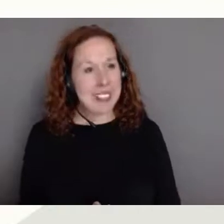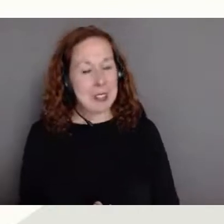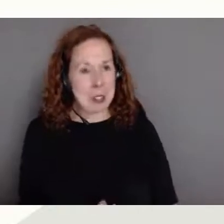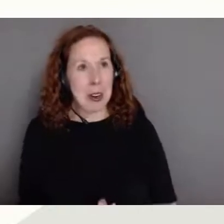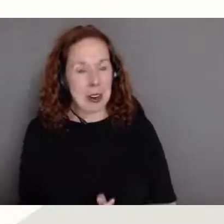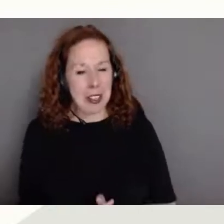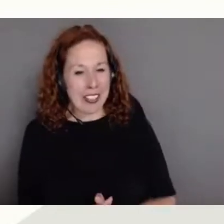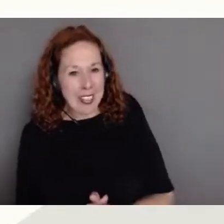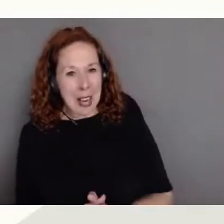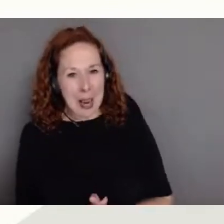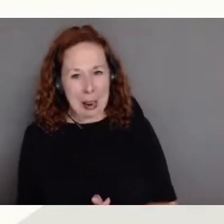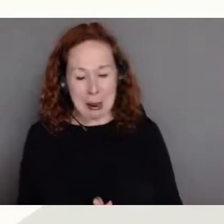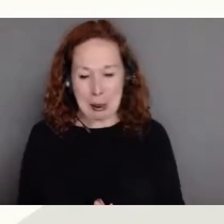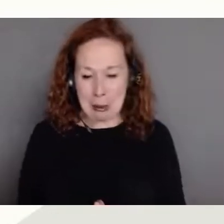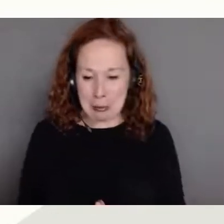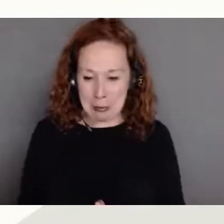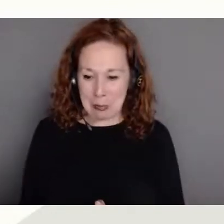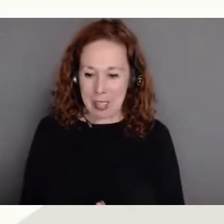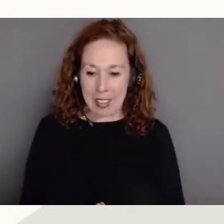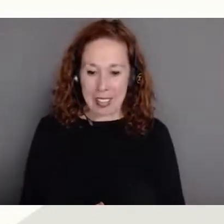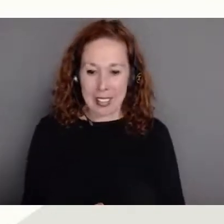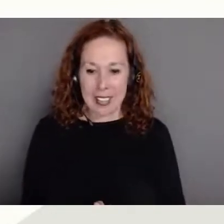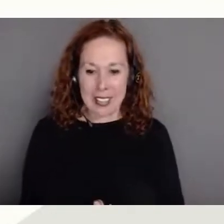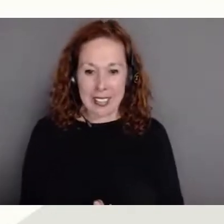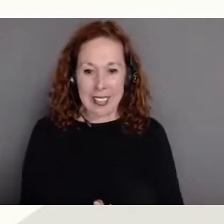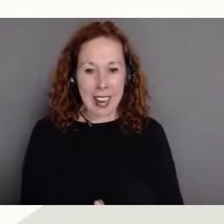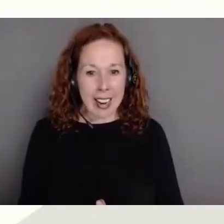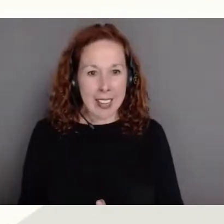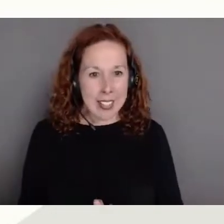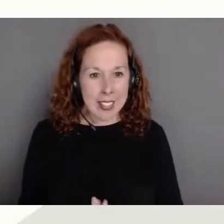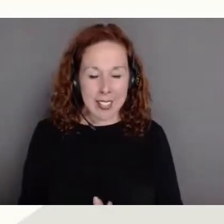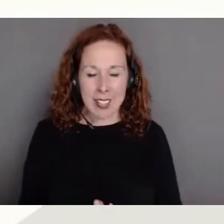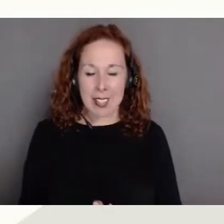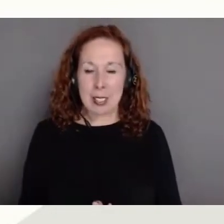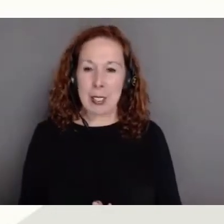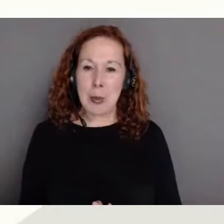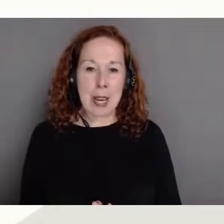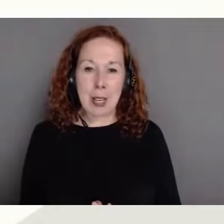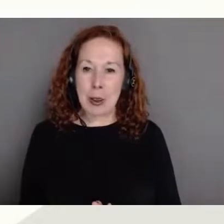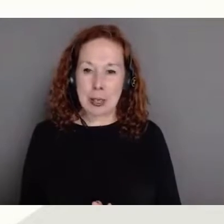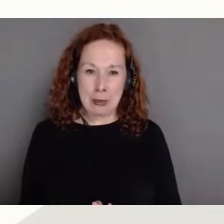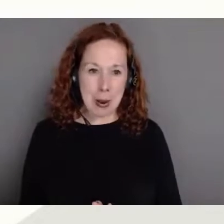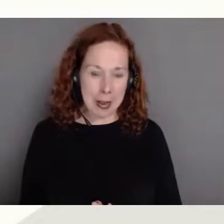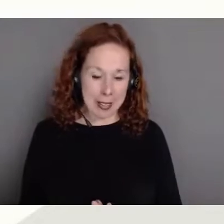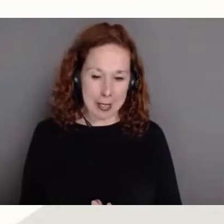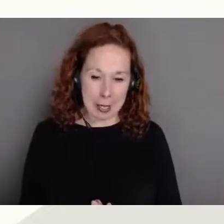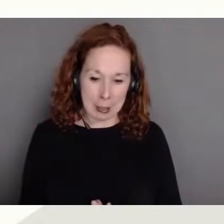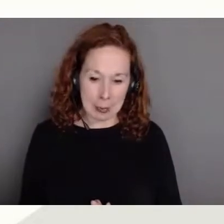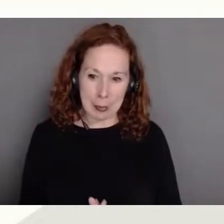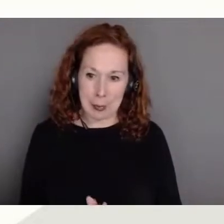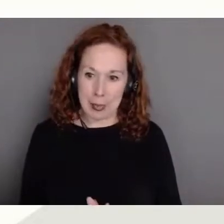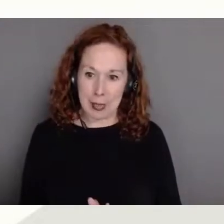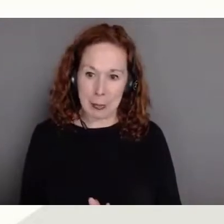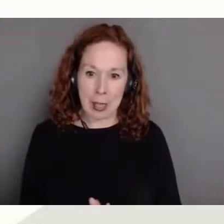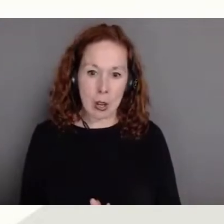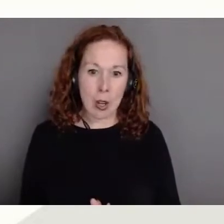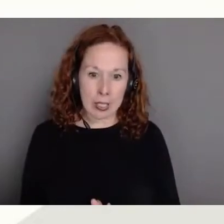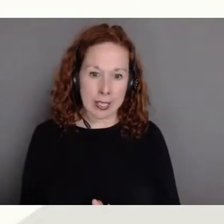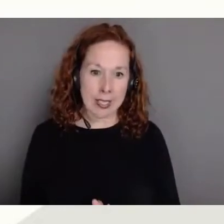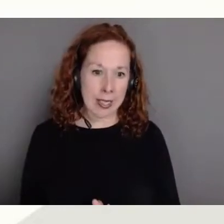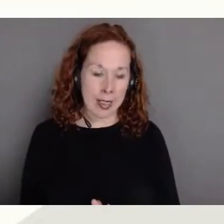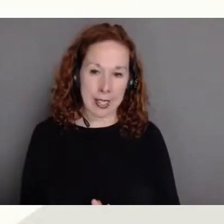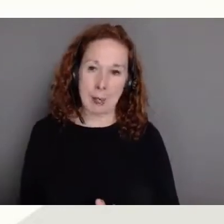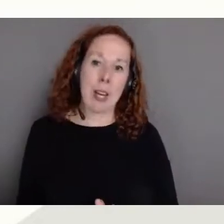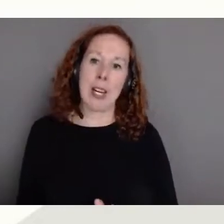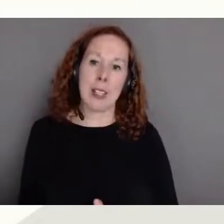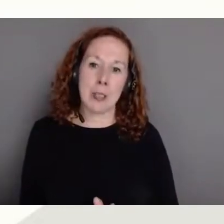Oh, sure. Um, yeah, this is, and all of my